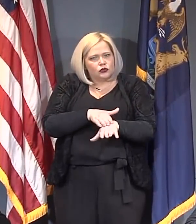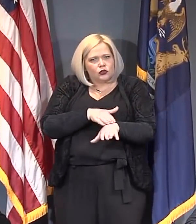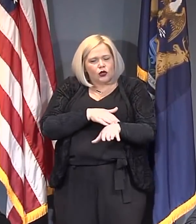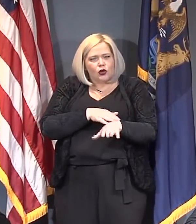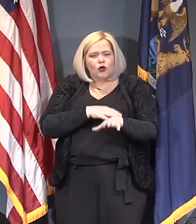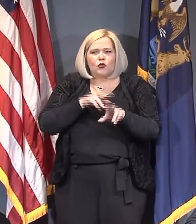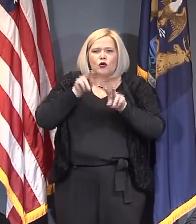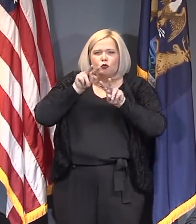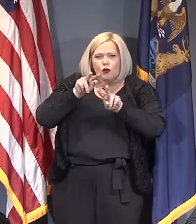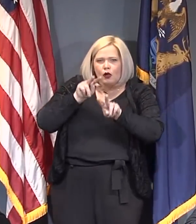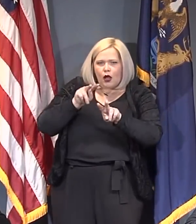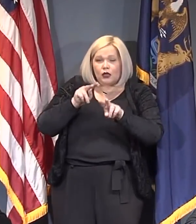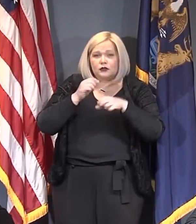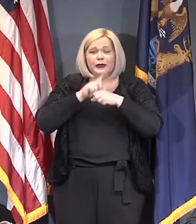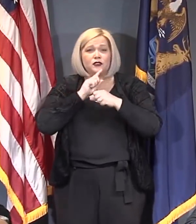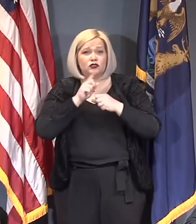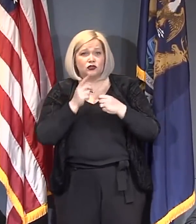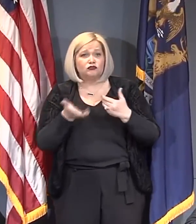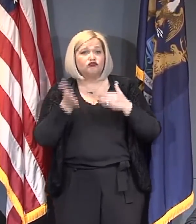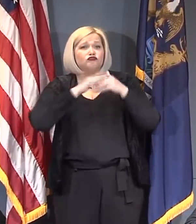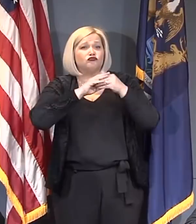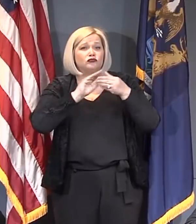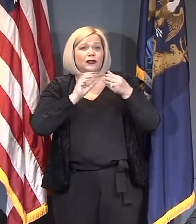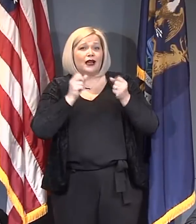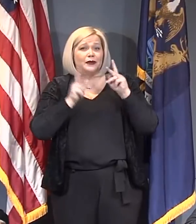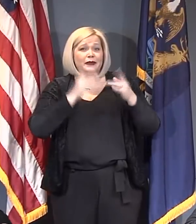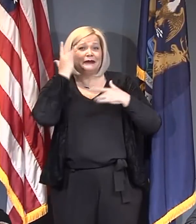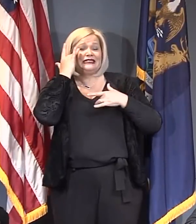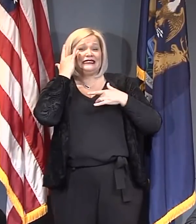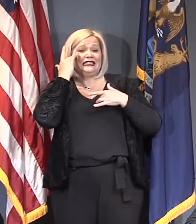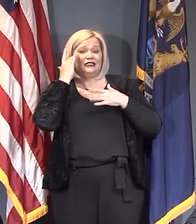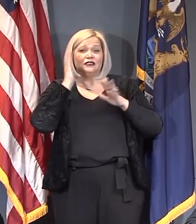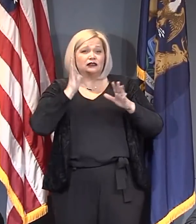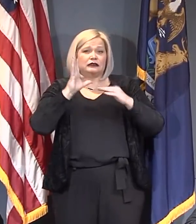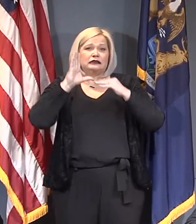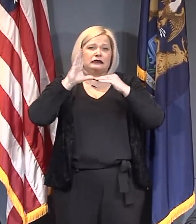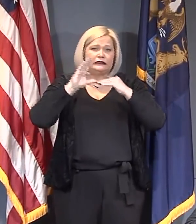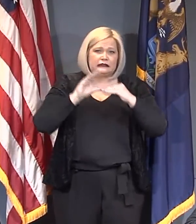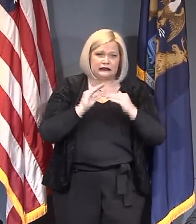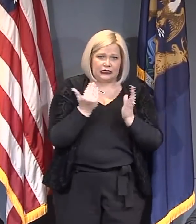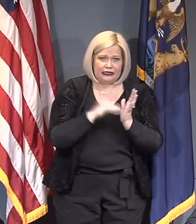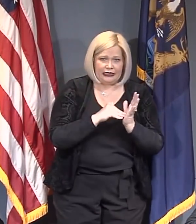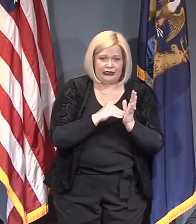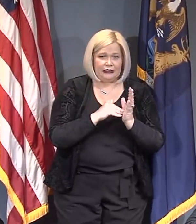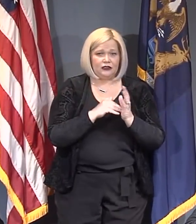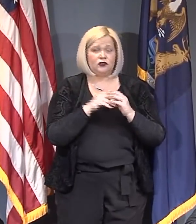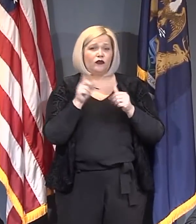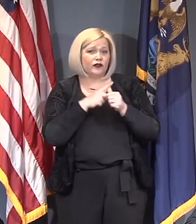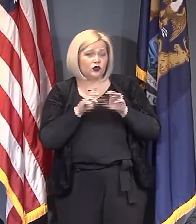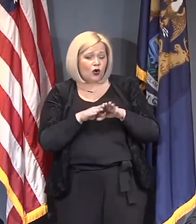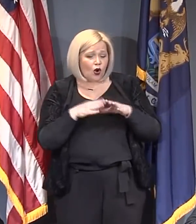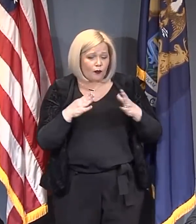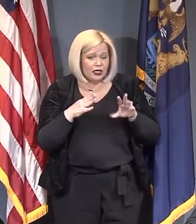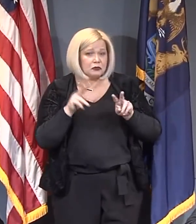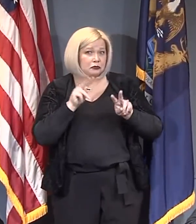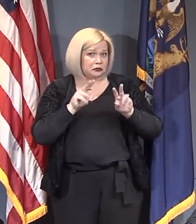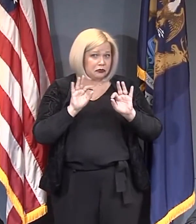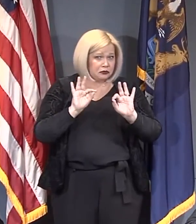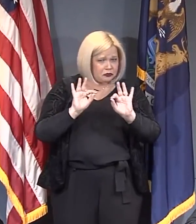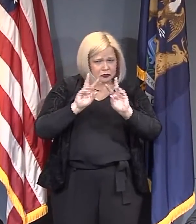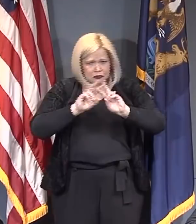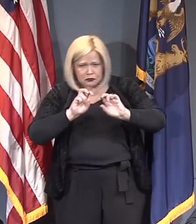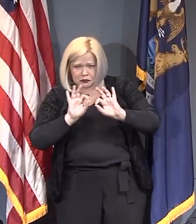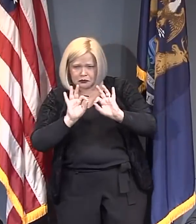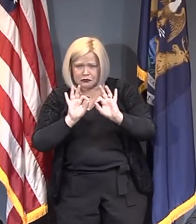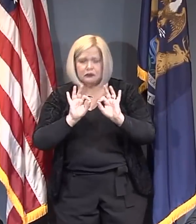able to meet the need? Okay. Then if the answer is we're good, we'll move on to the next phase. And so I think we really need